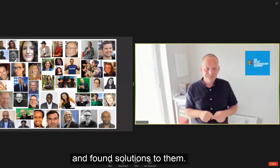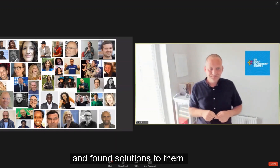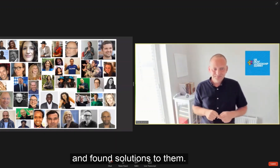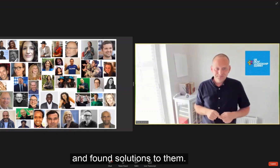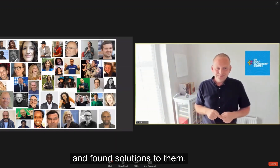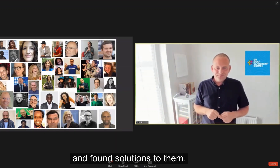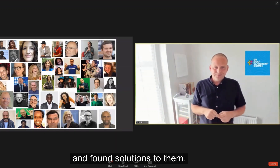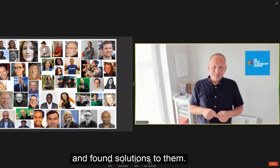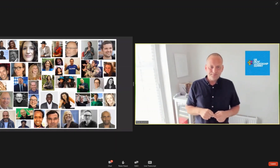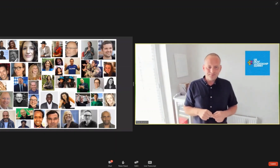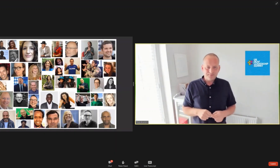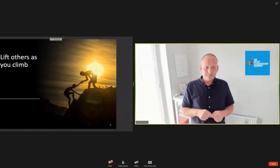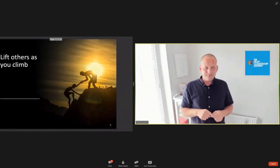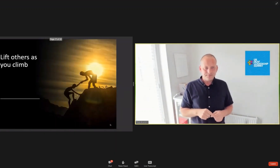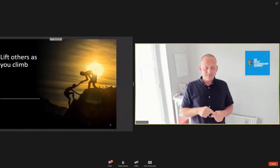them.